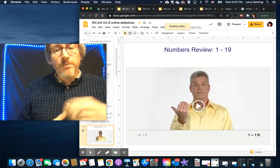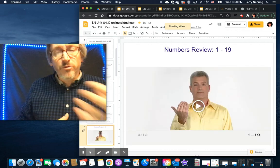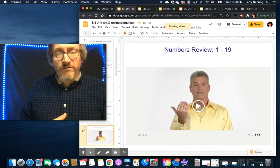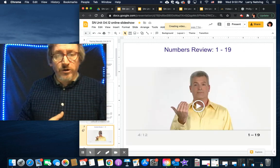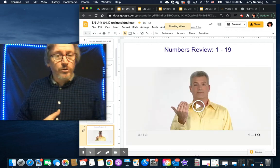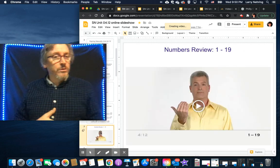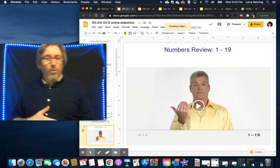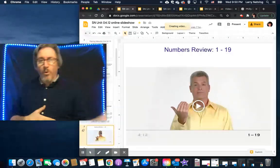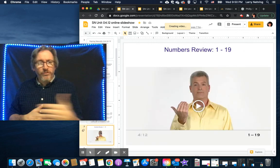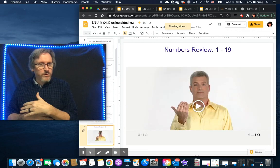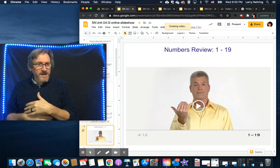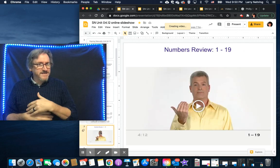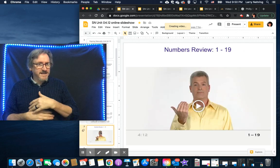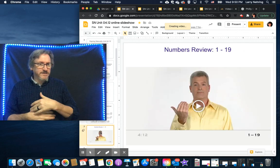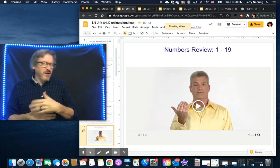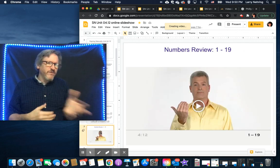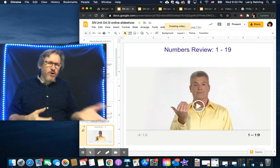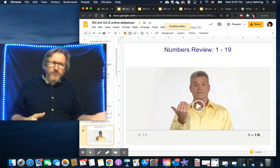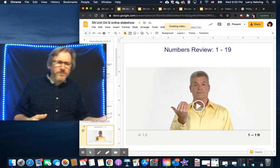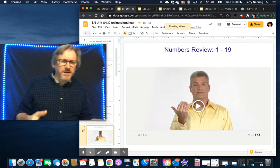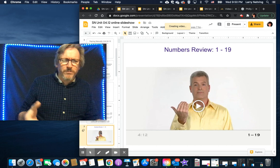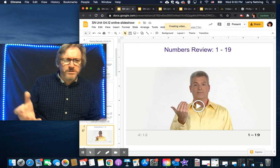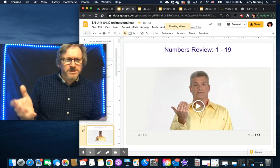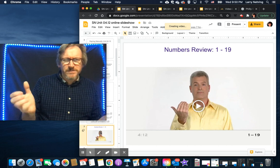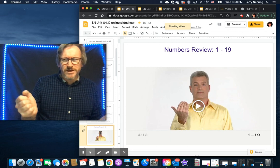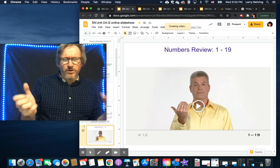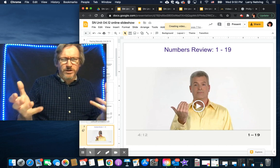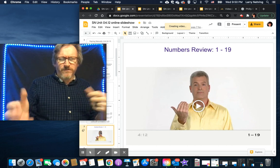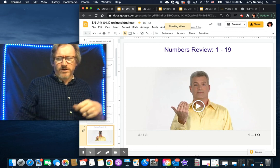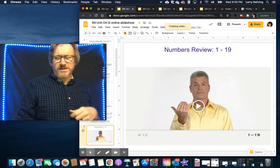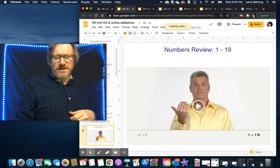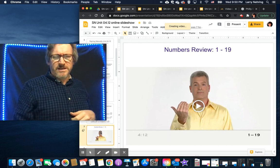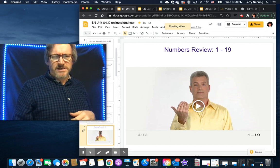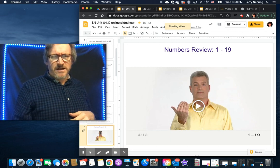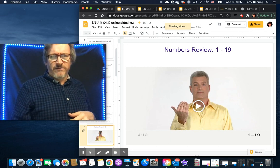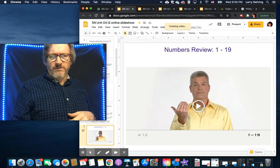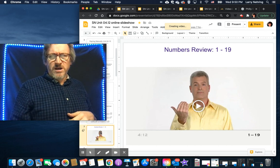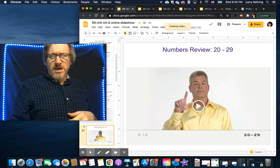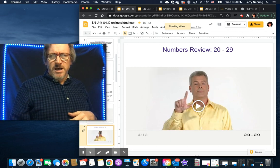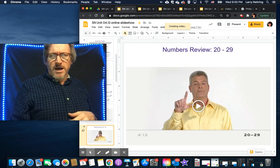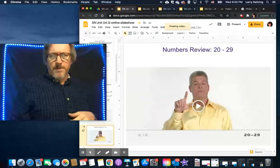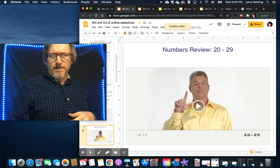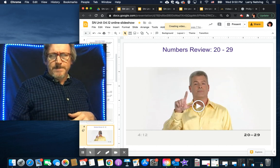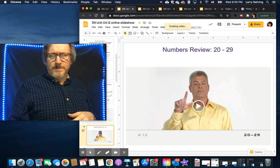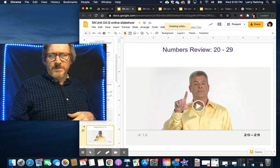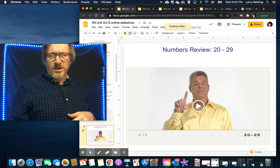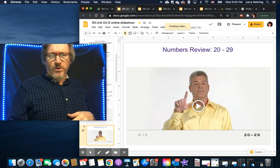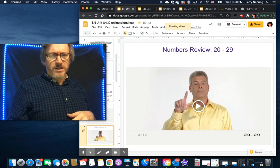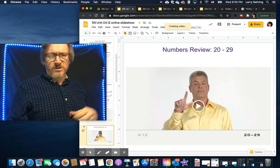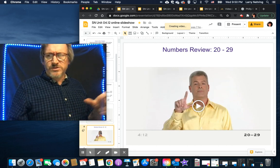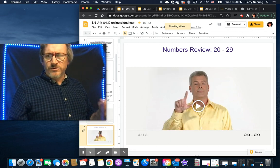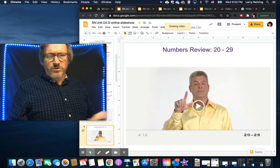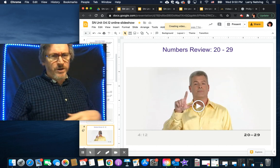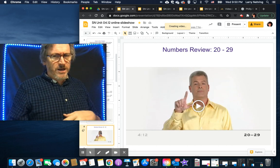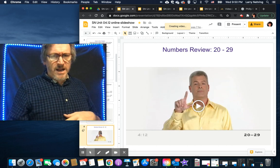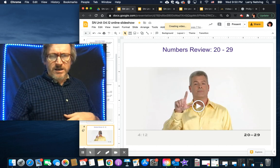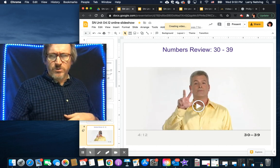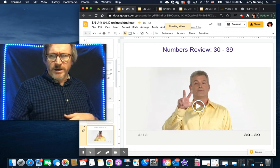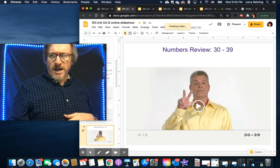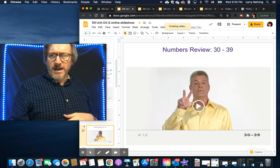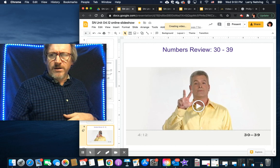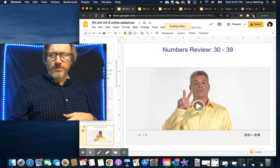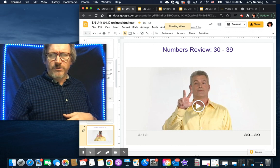So the number review, 1 through 19, we've gone through the numbers, so you've already seen this stuff. He quickly goes through 20